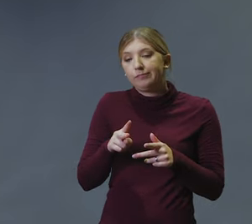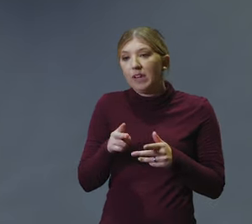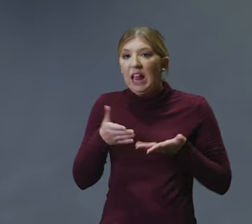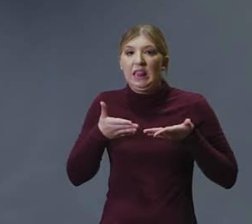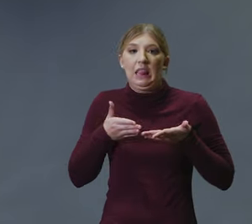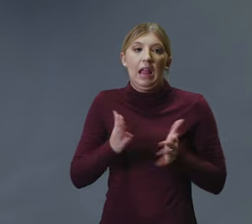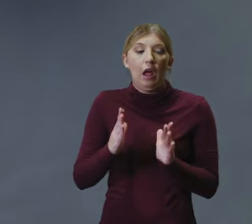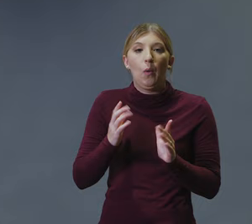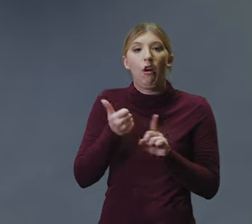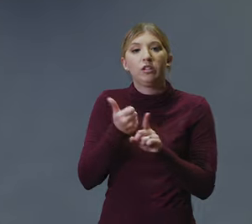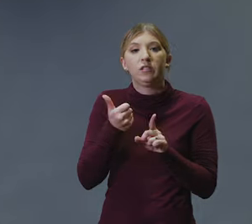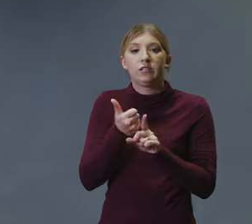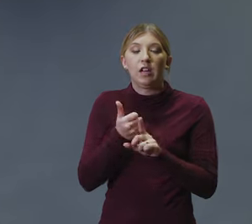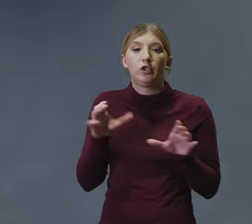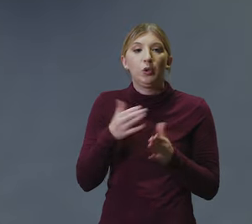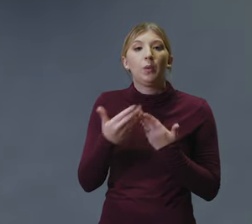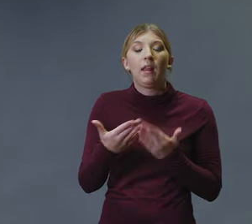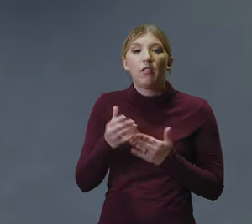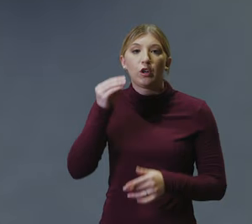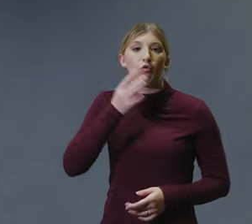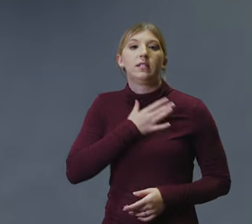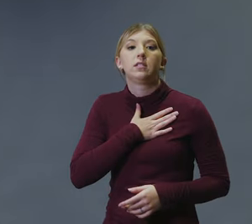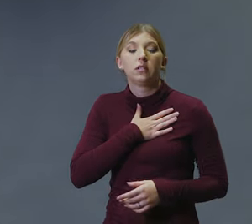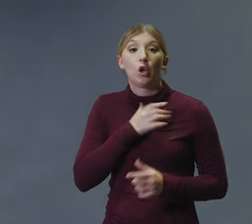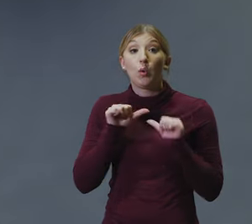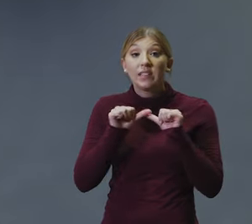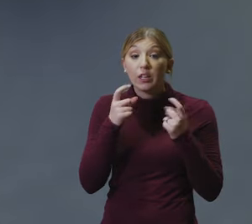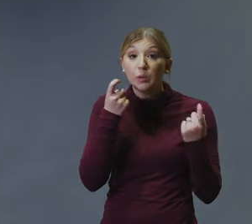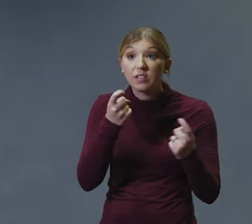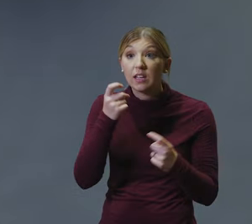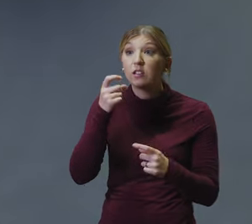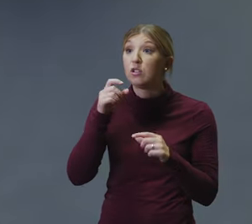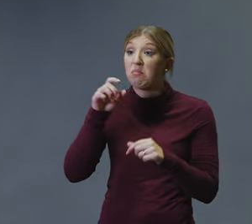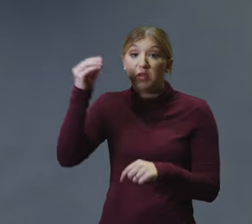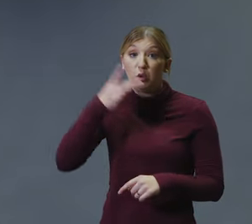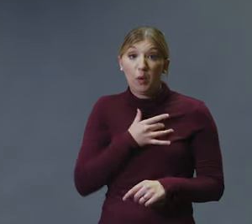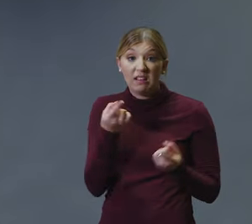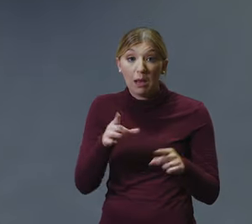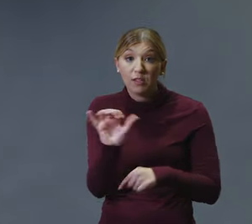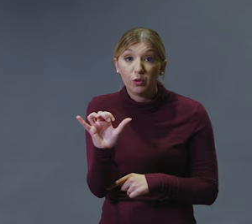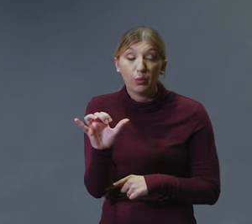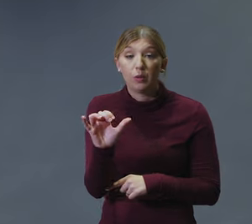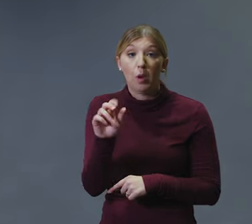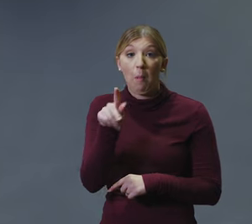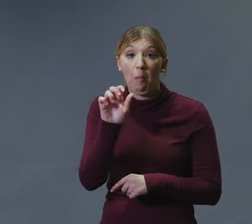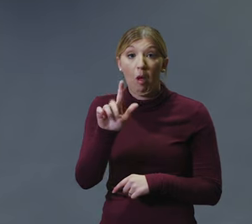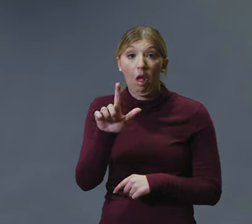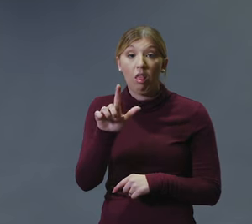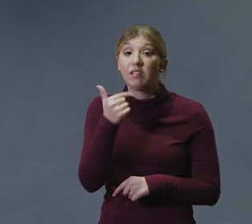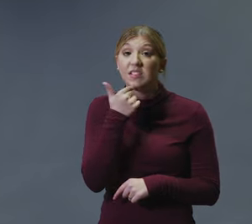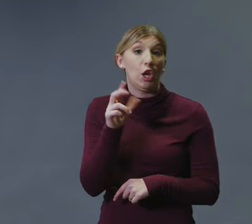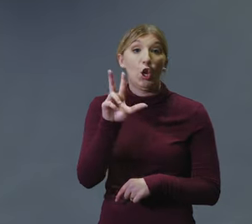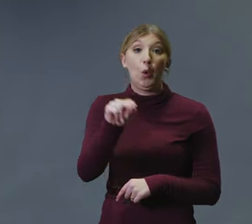with grace. Do we continue sin so that grace may keep on going? Paul said, nope.